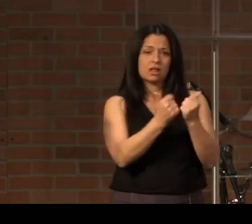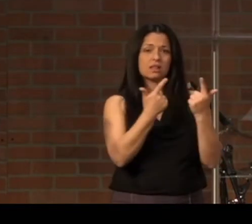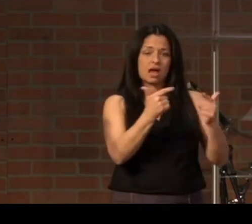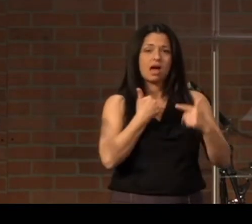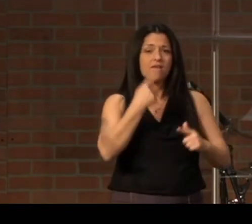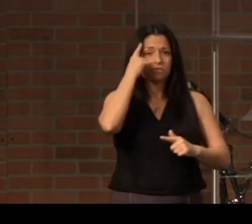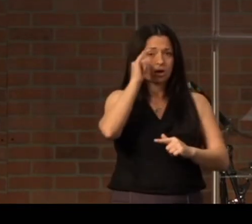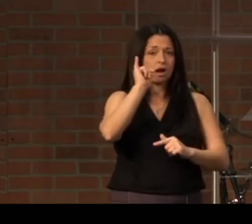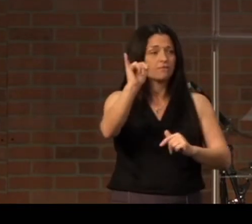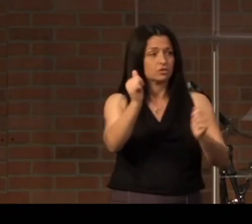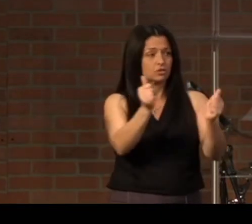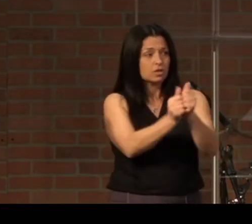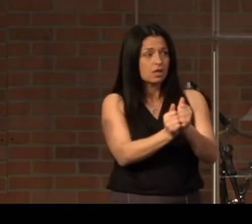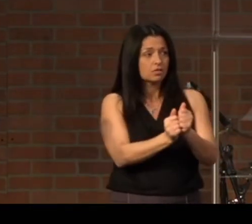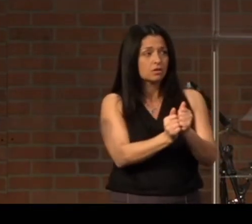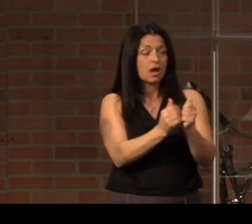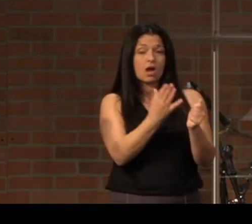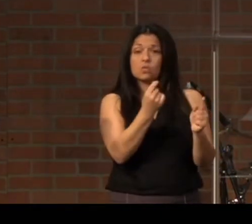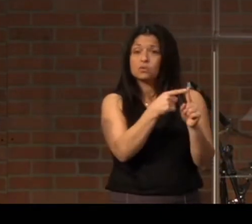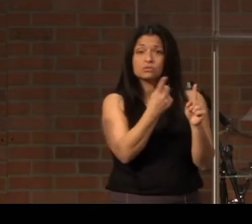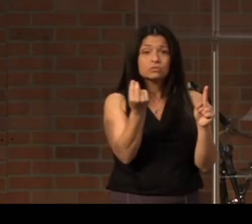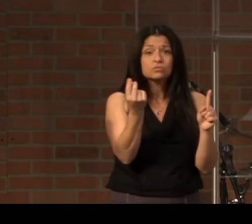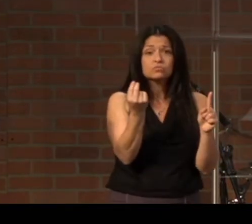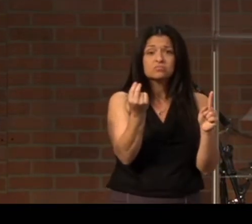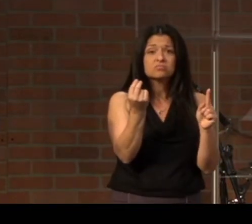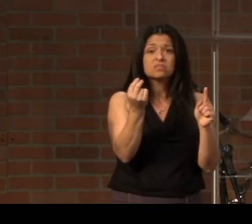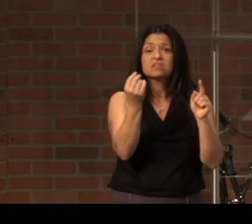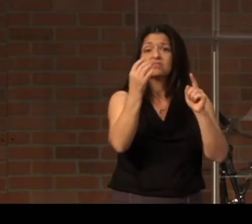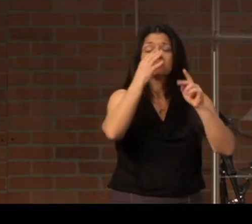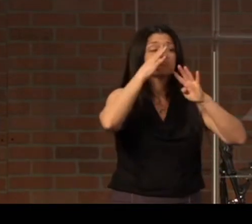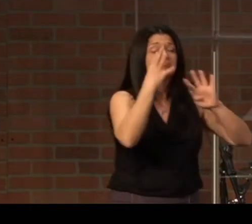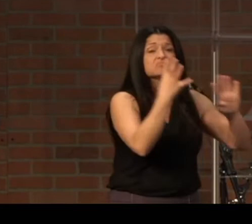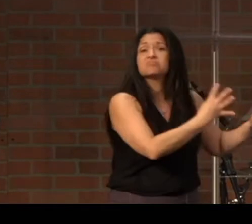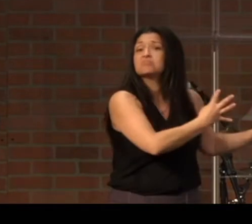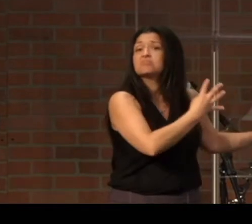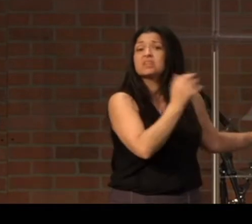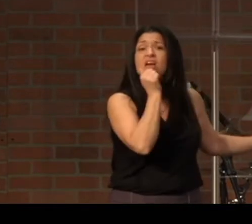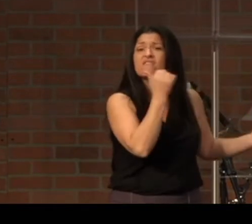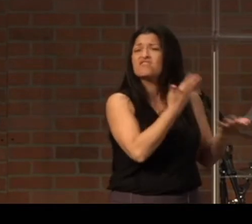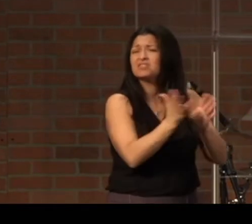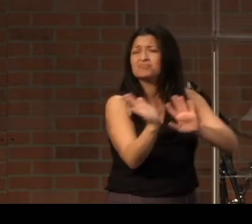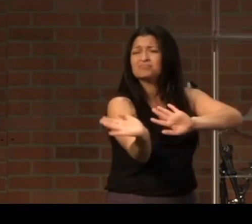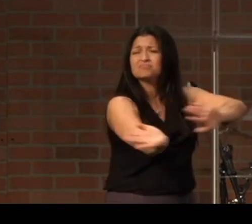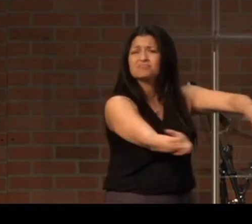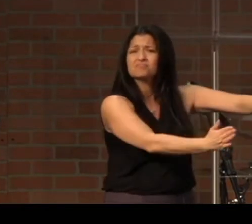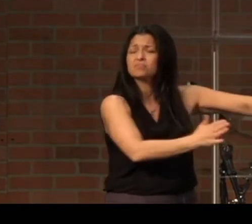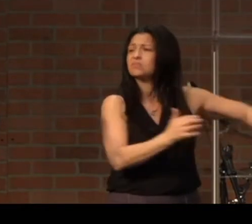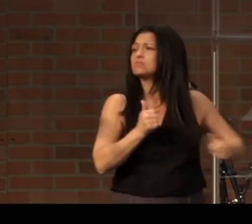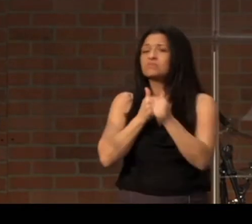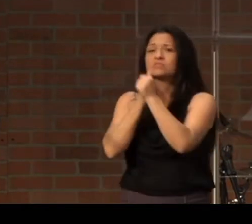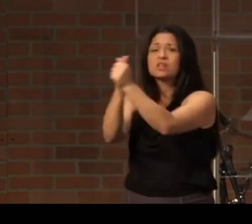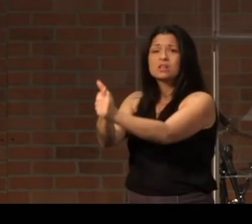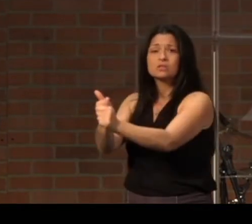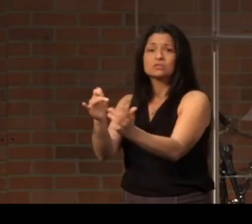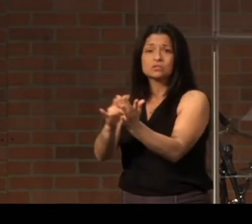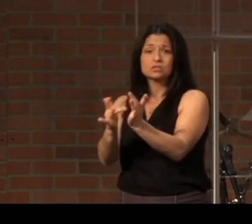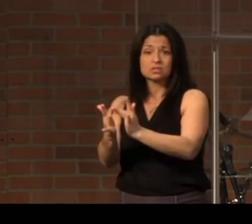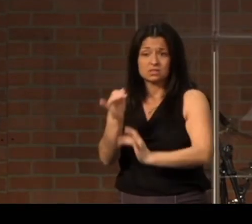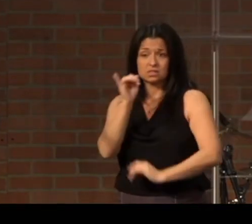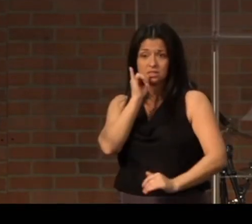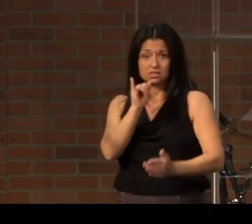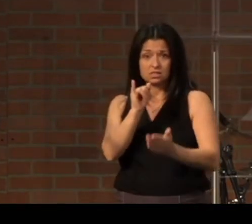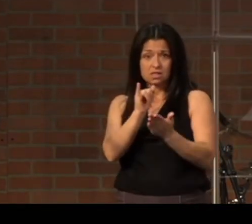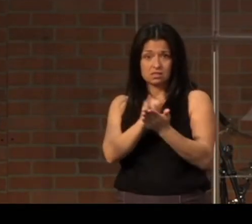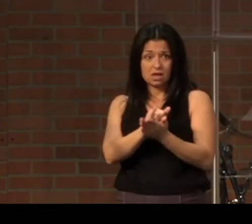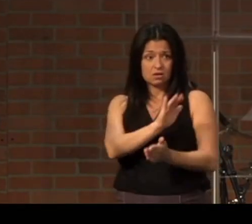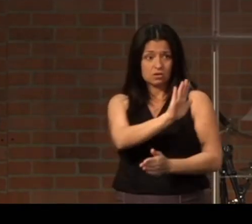Let's be friends. And what did he do, man? He left everything to follow Jesus. Man, that's my story. Is that your